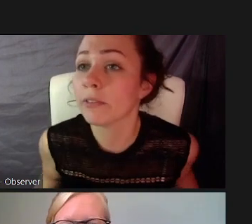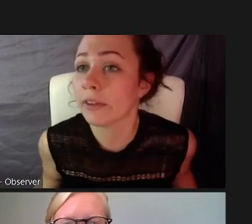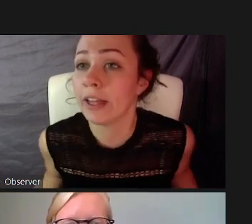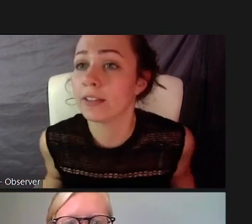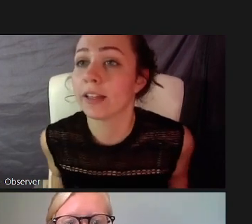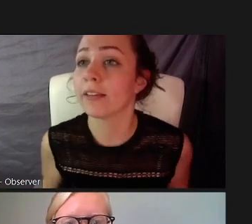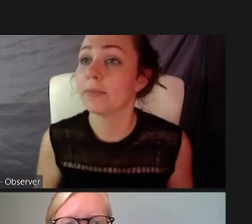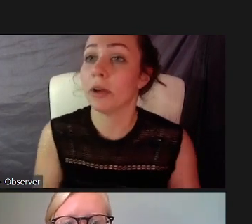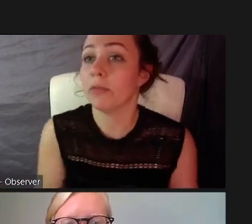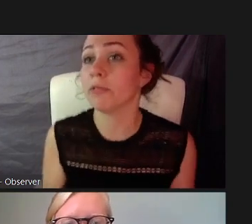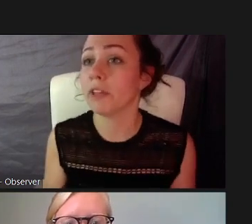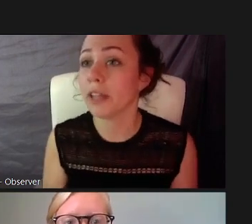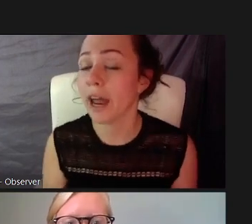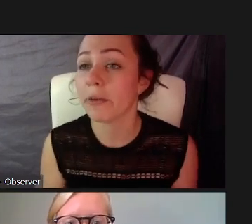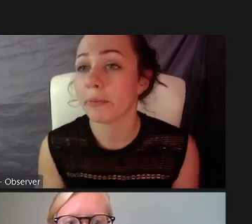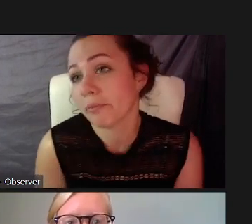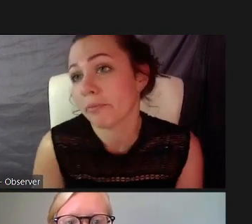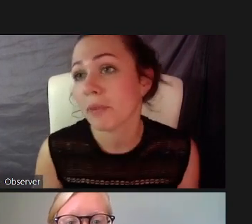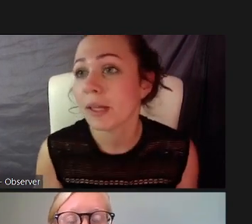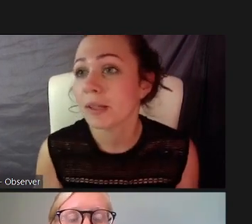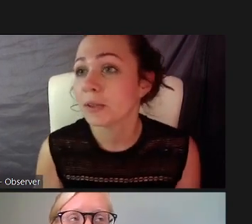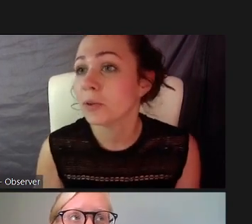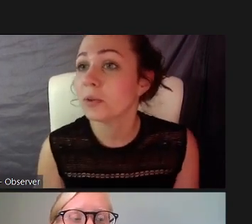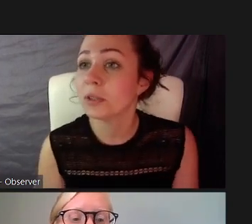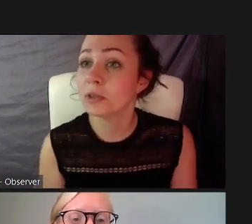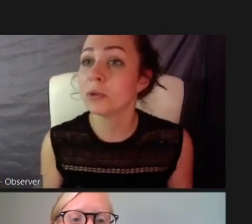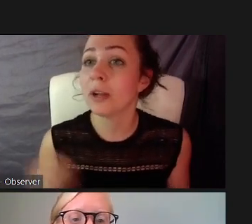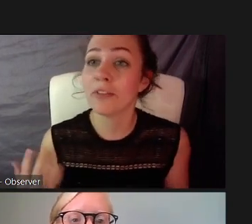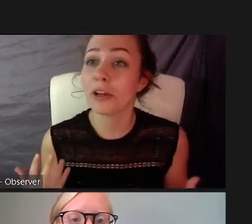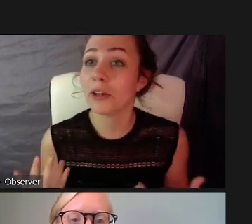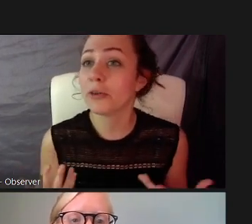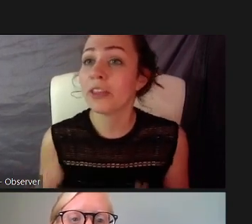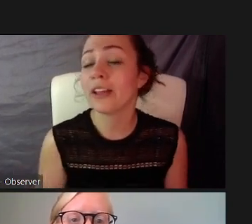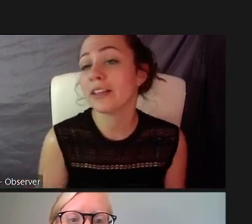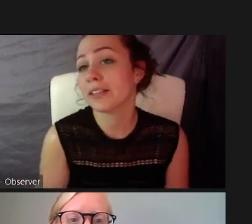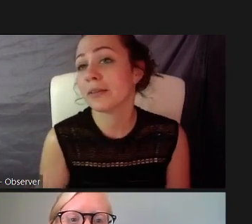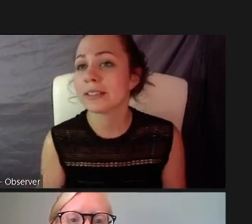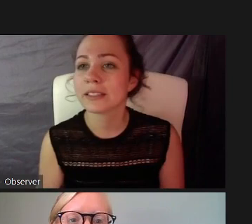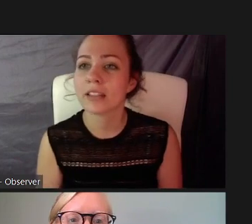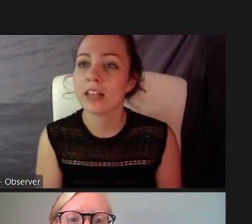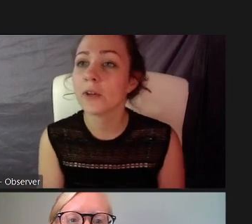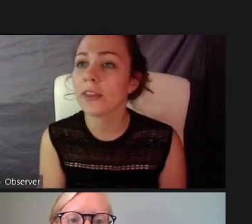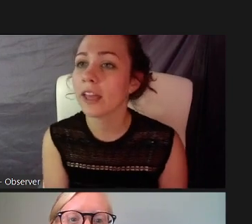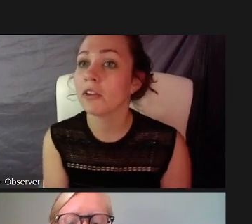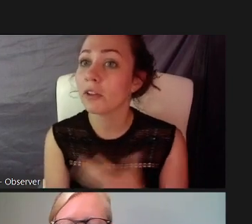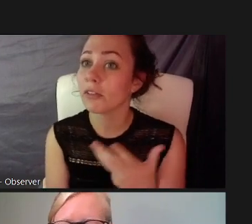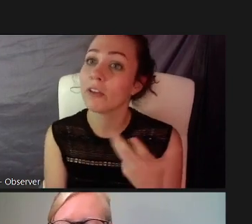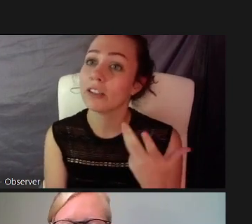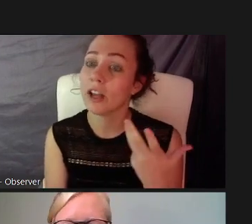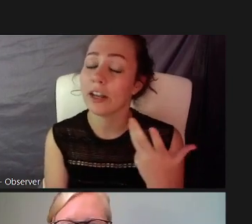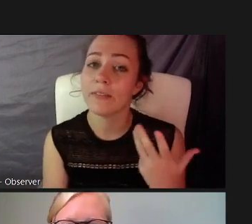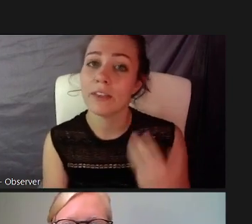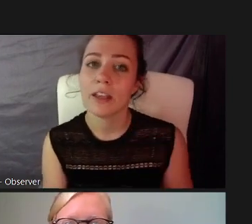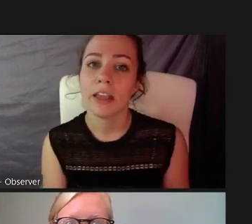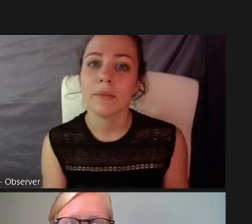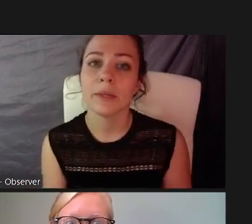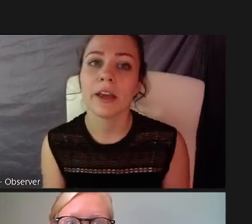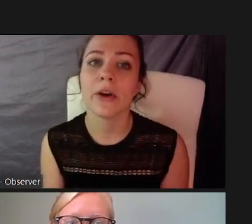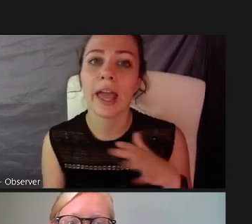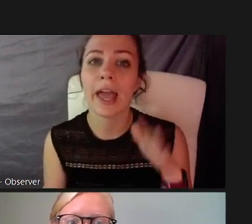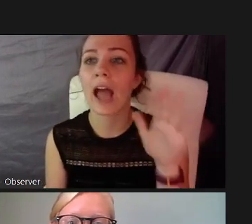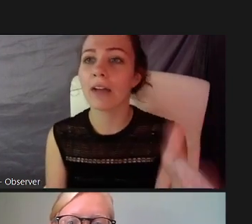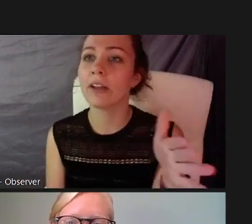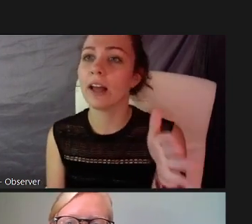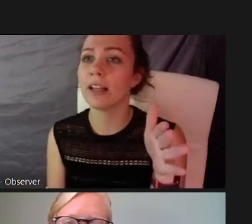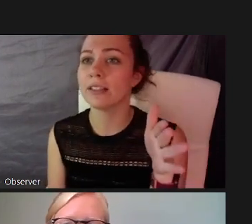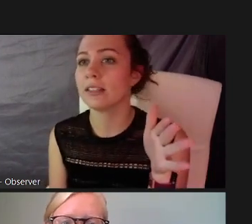out different things, like, feel it out. Yeah. Do whatever you think is going to be successful, and then you can reflect on it and be like,